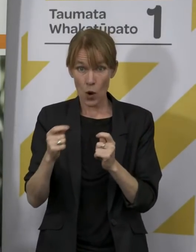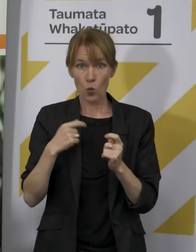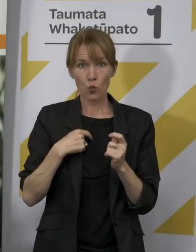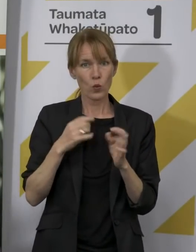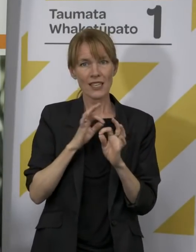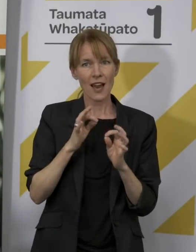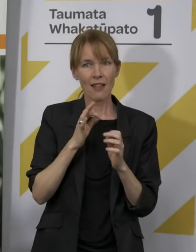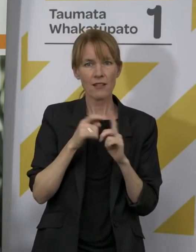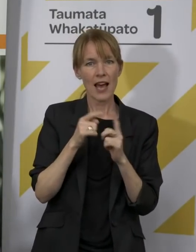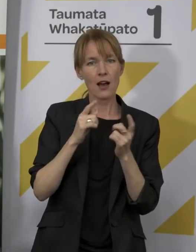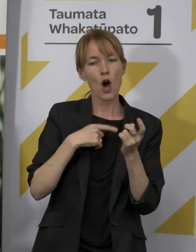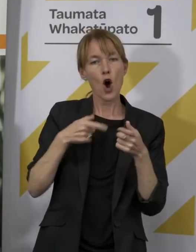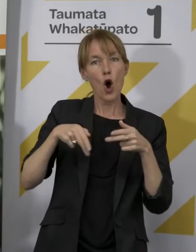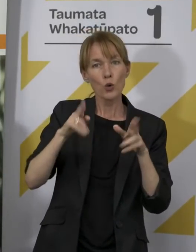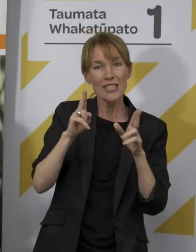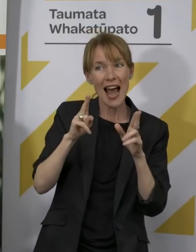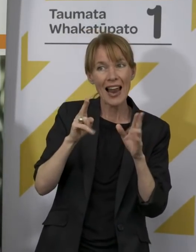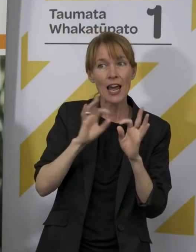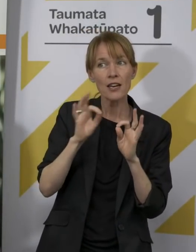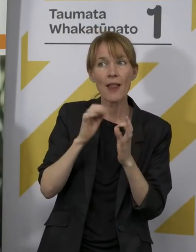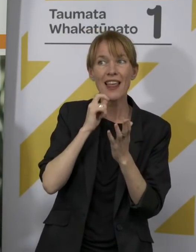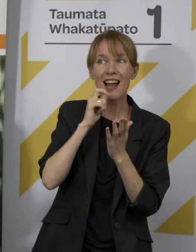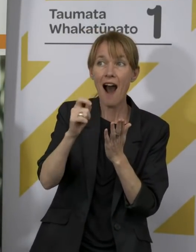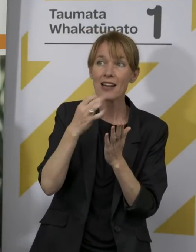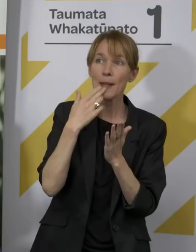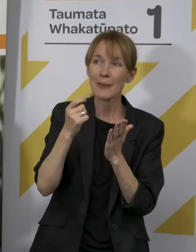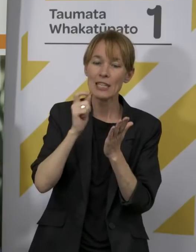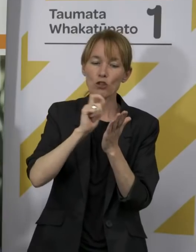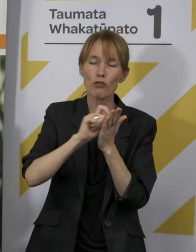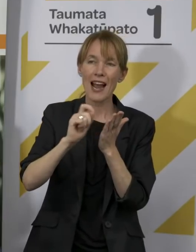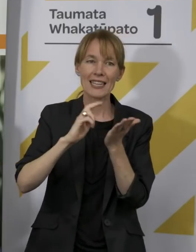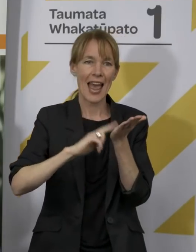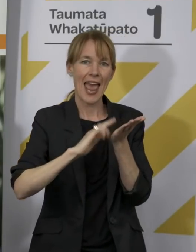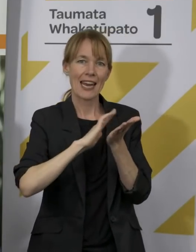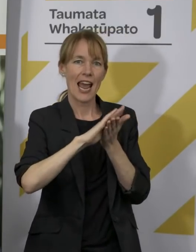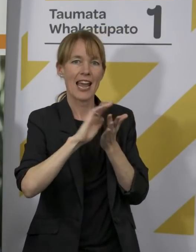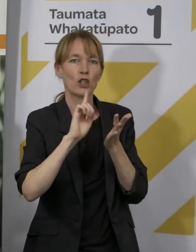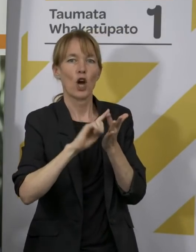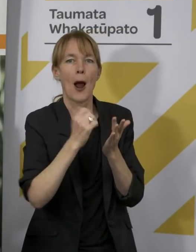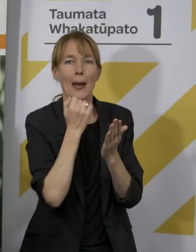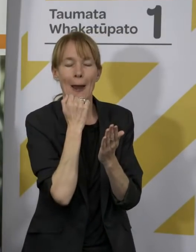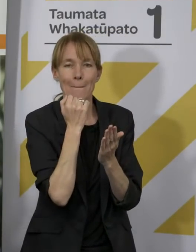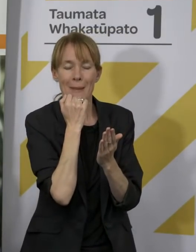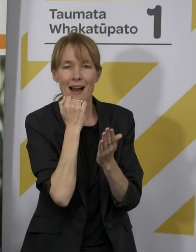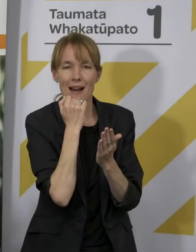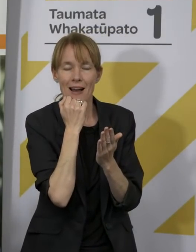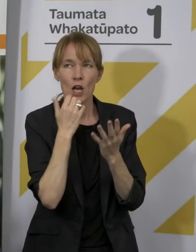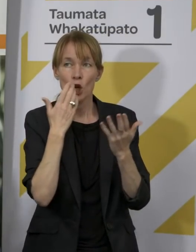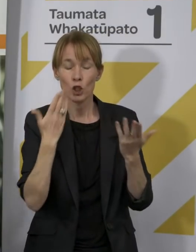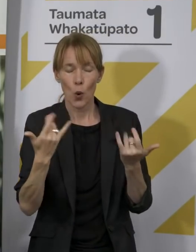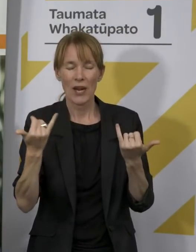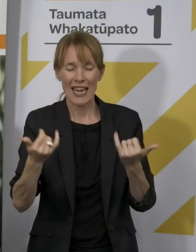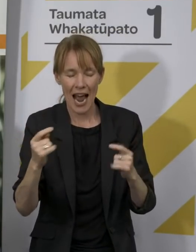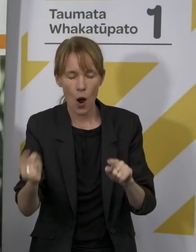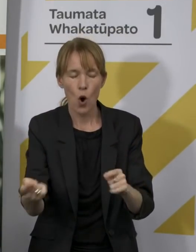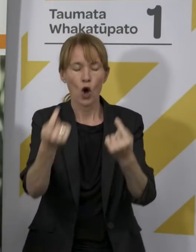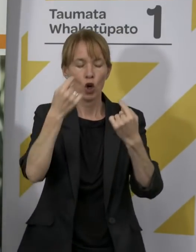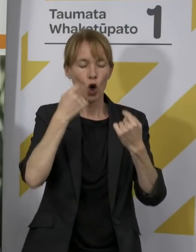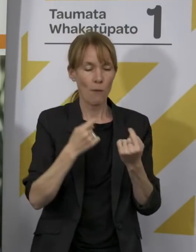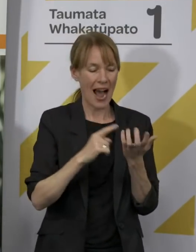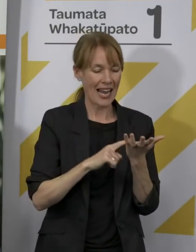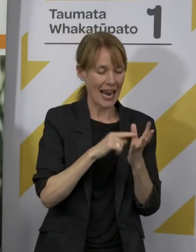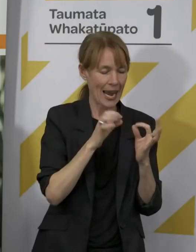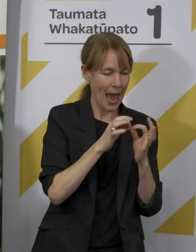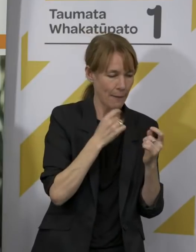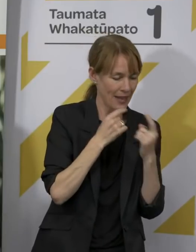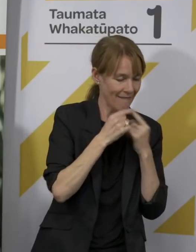information the hotel has got. So we're busy matching the testing in the laboratory database with the names and dates